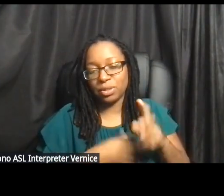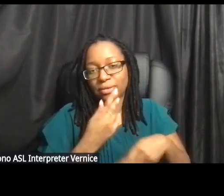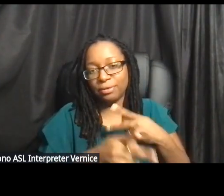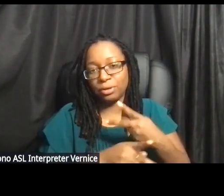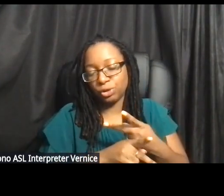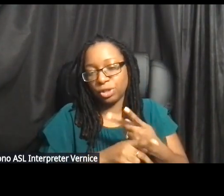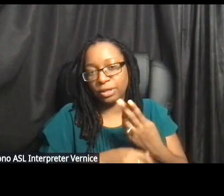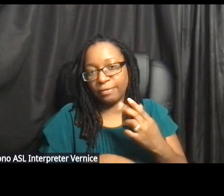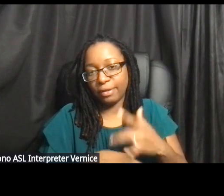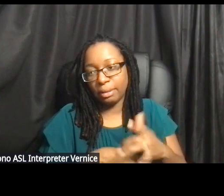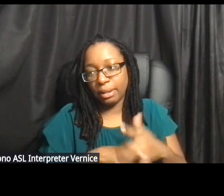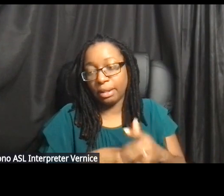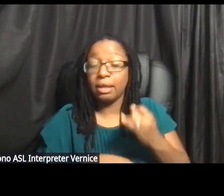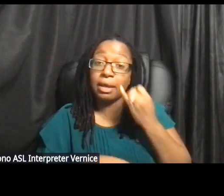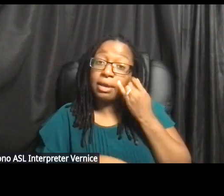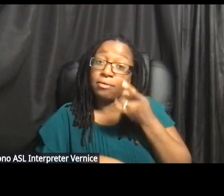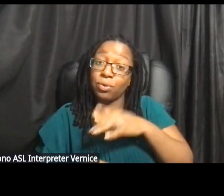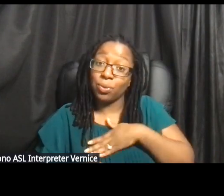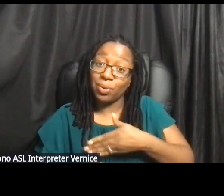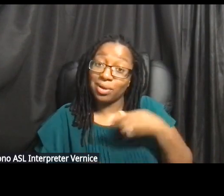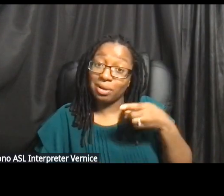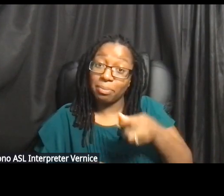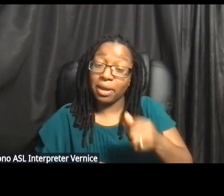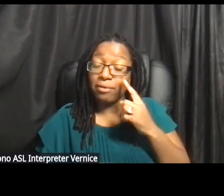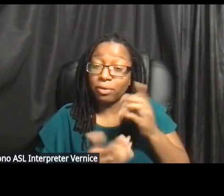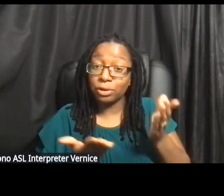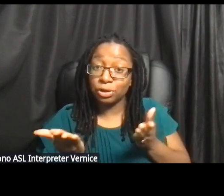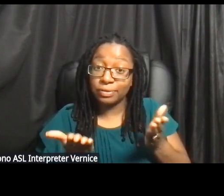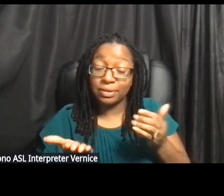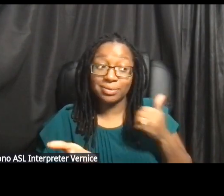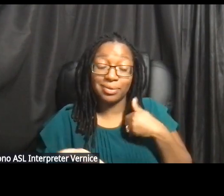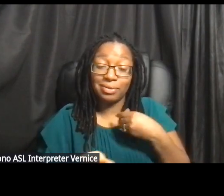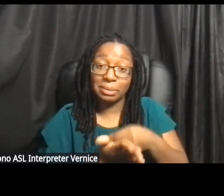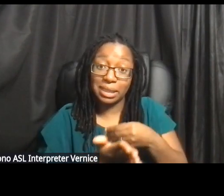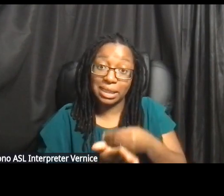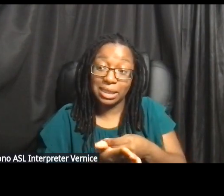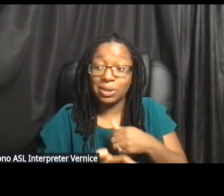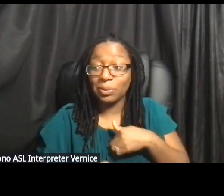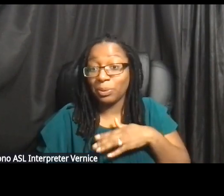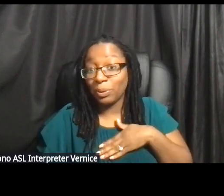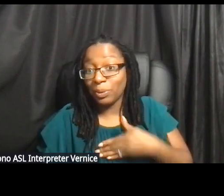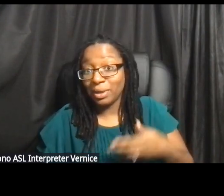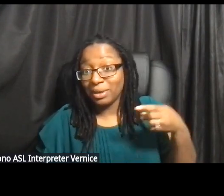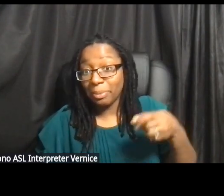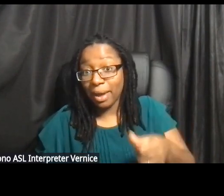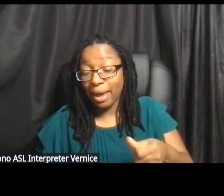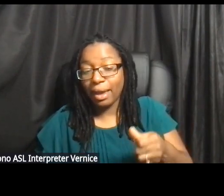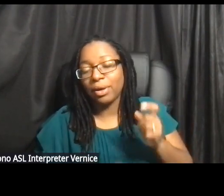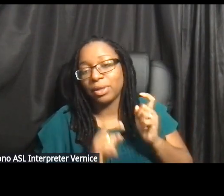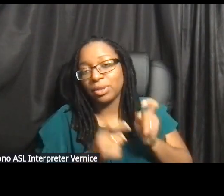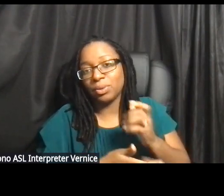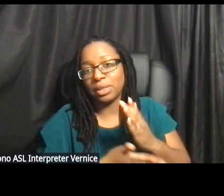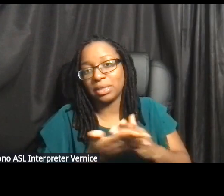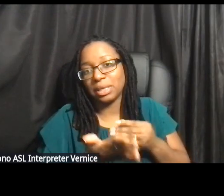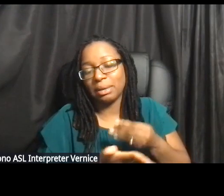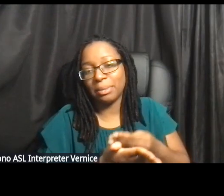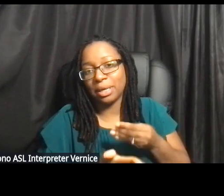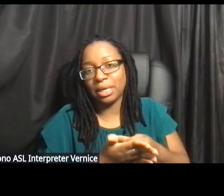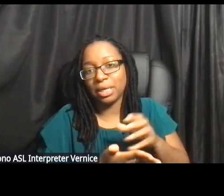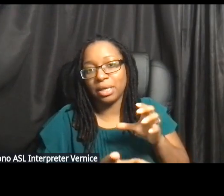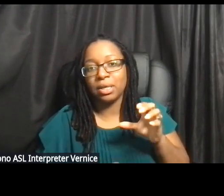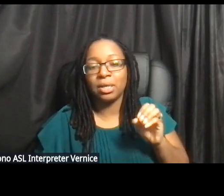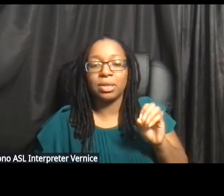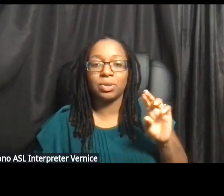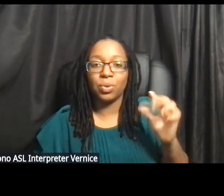you're willing to pay for a service, if you have the money to pay for a service, if you were going to pay for a service, donate some money to the org or creator of the free version